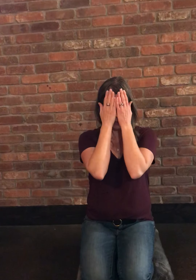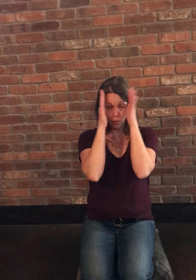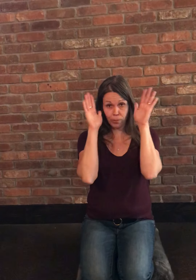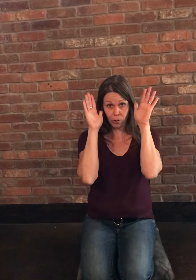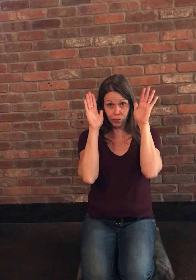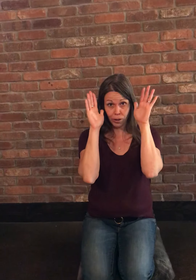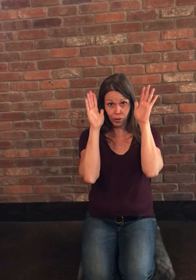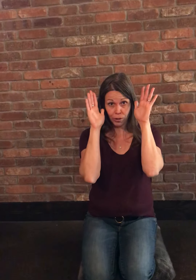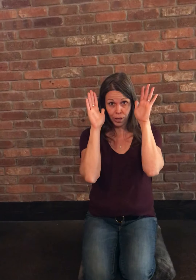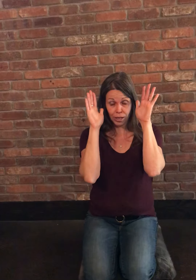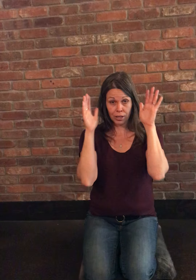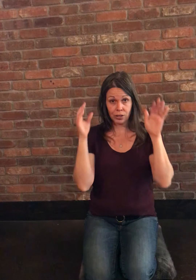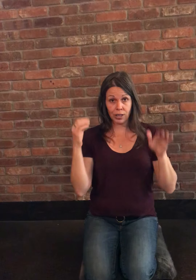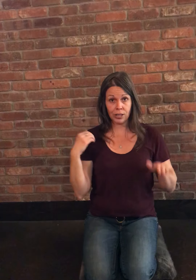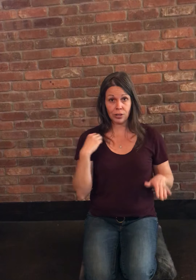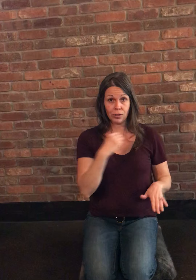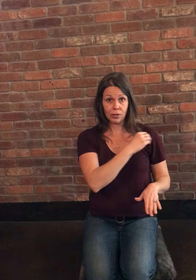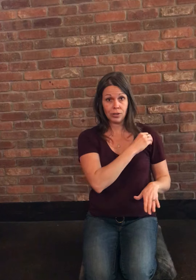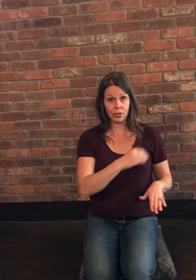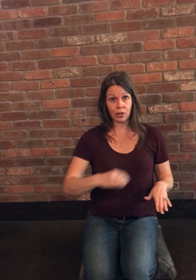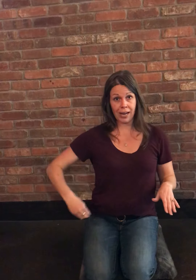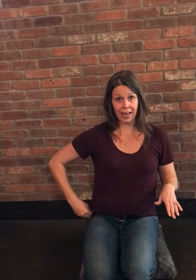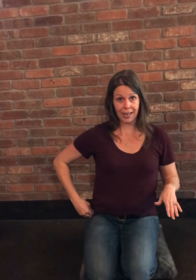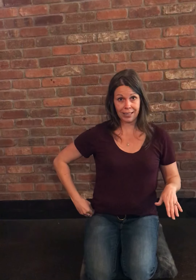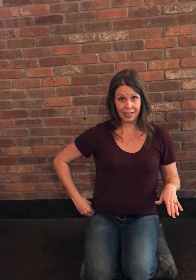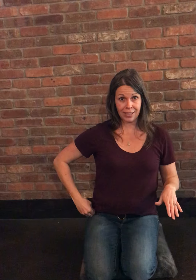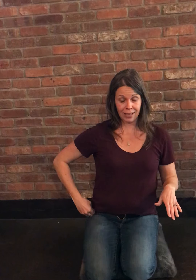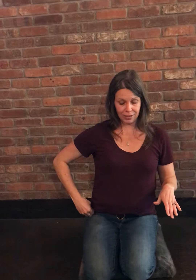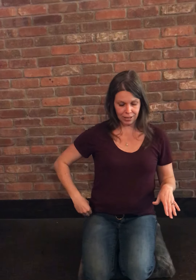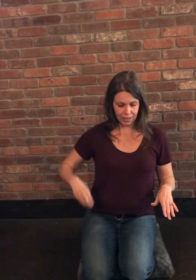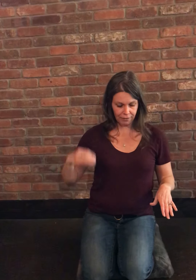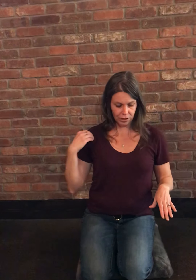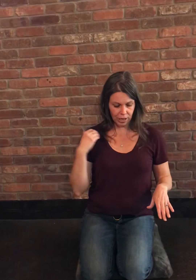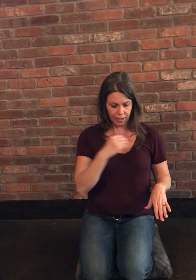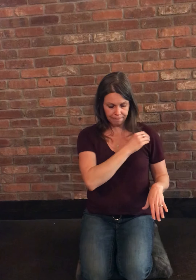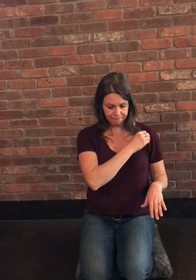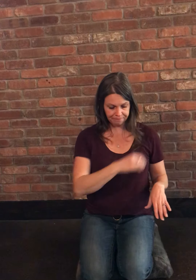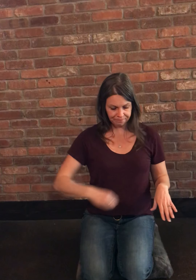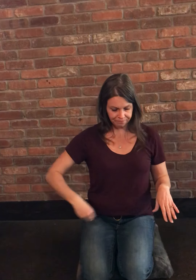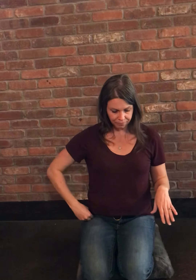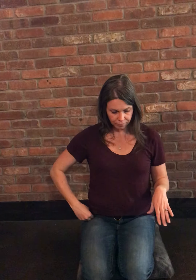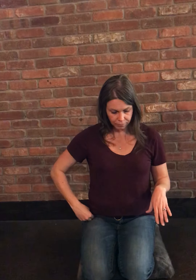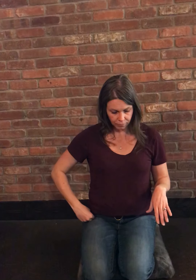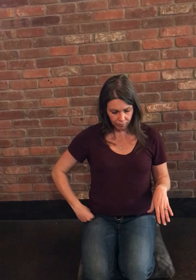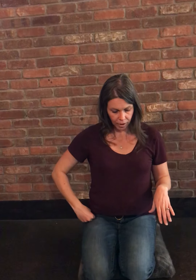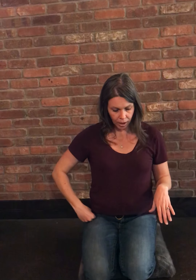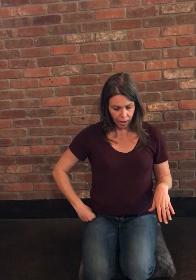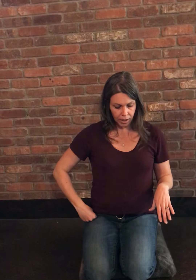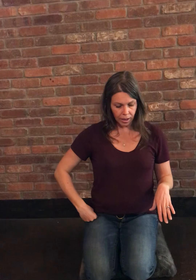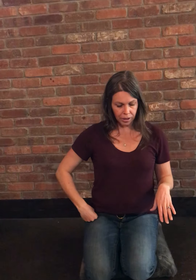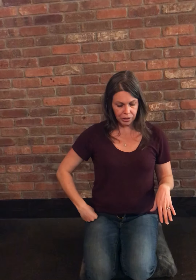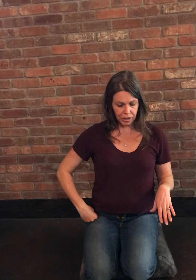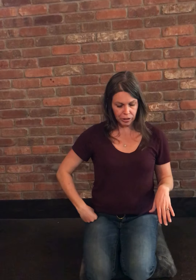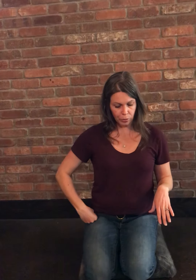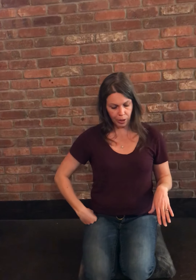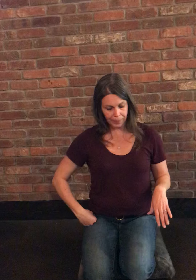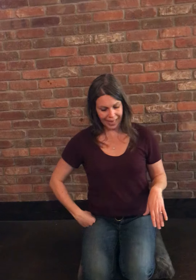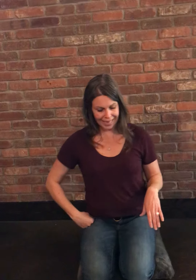Marco Polo Journey to China. That was our sign for China. The 100 Years War and Black